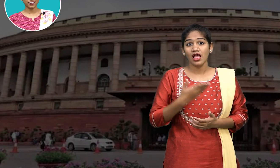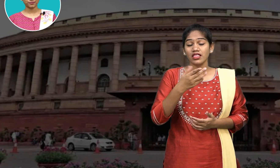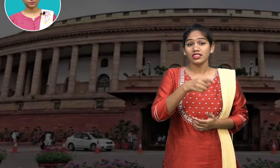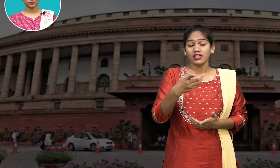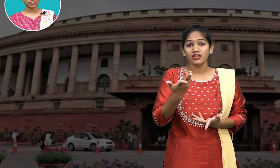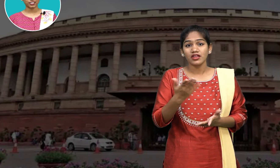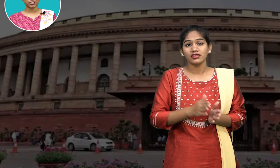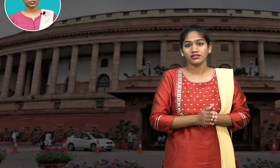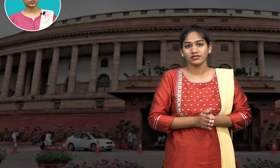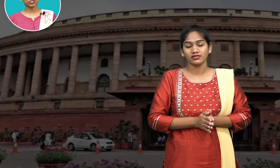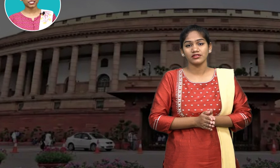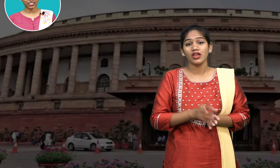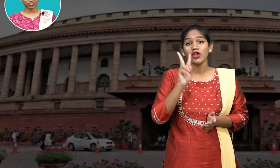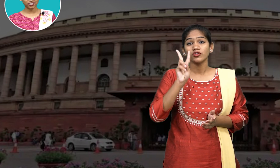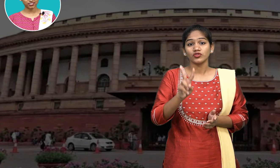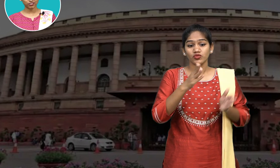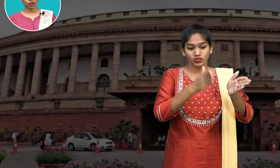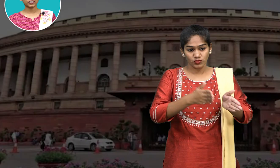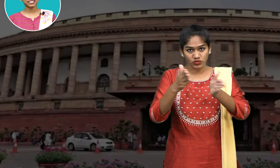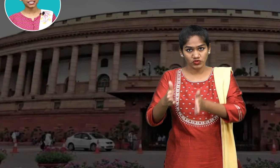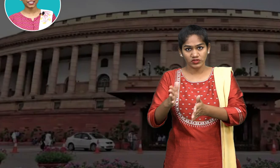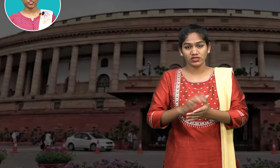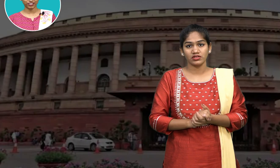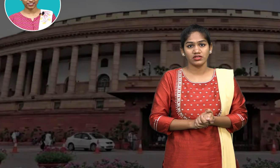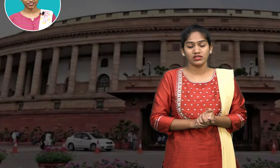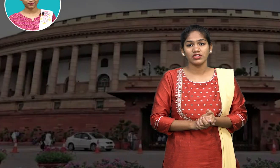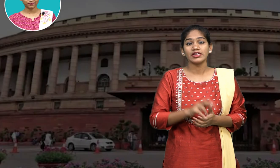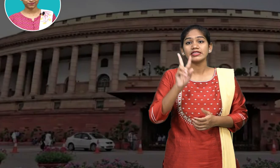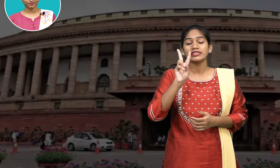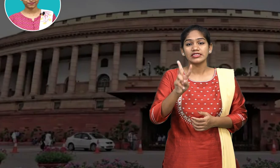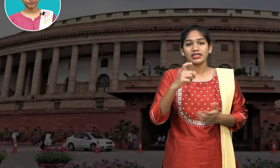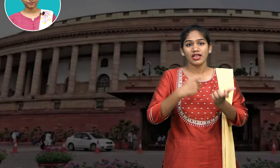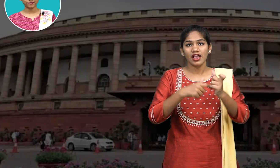There are two stages of the second reading.